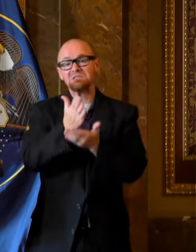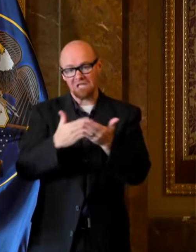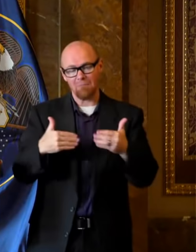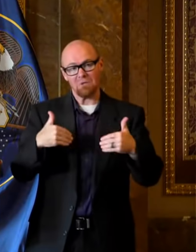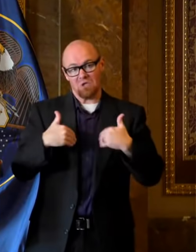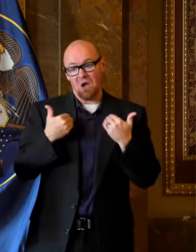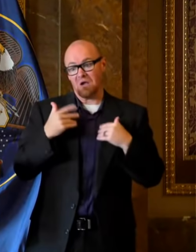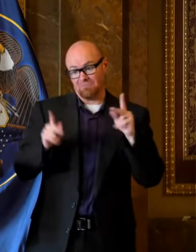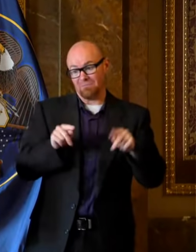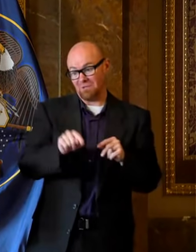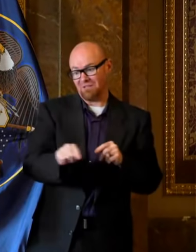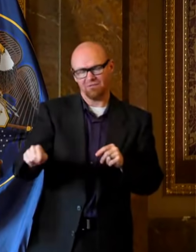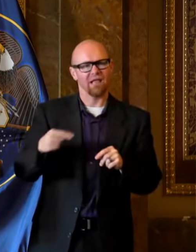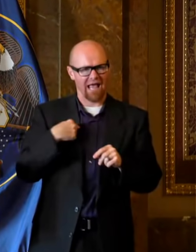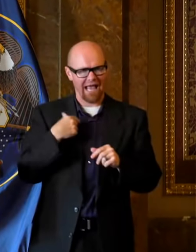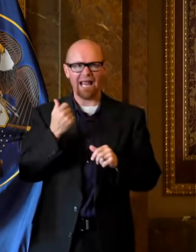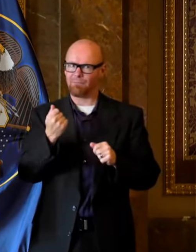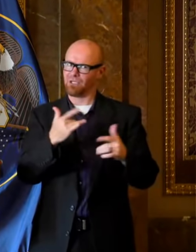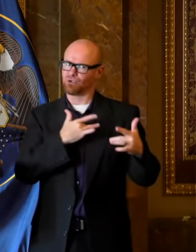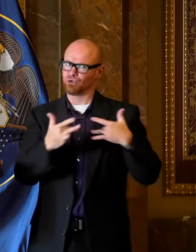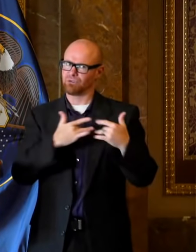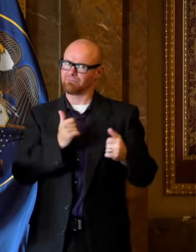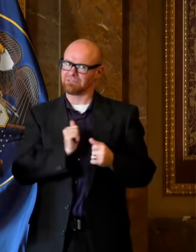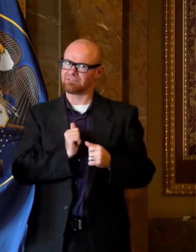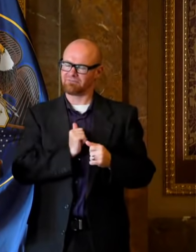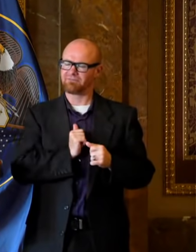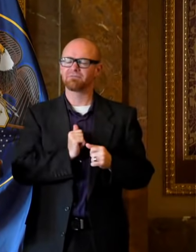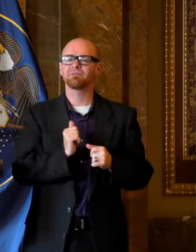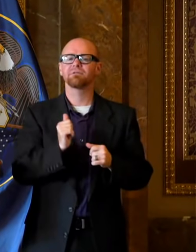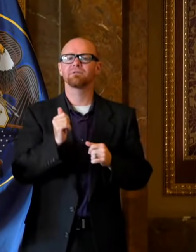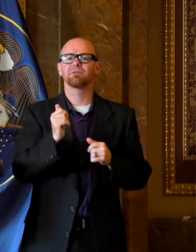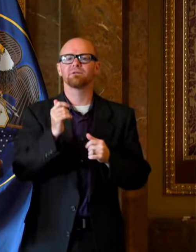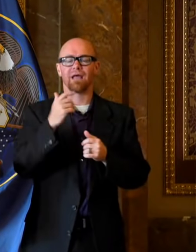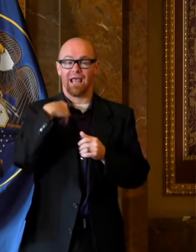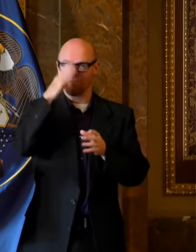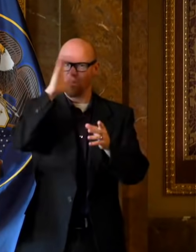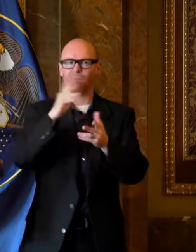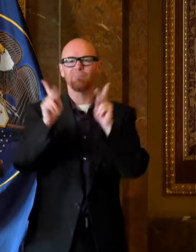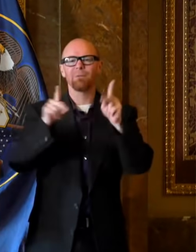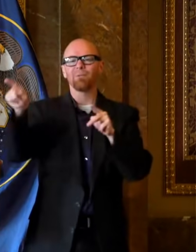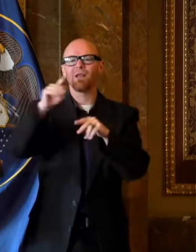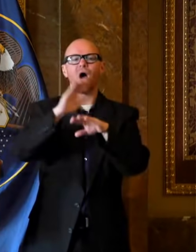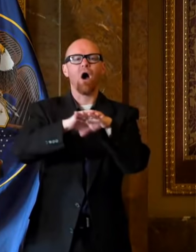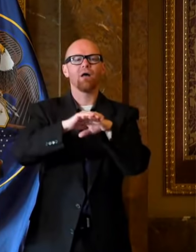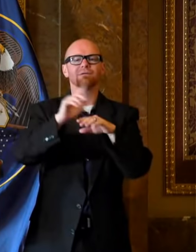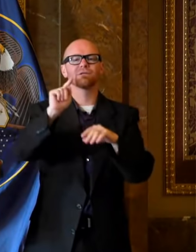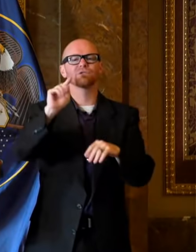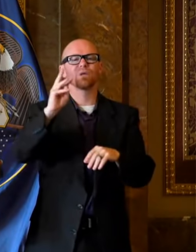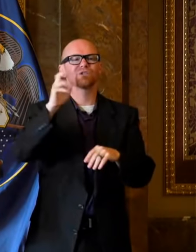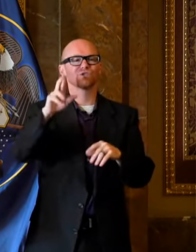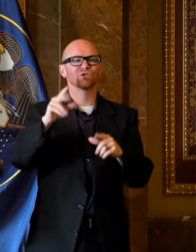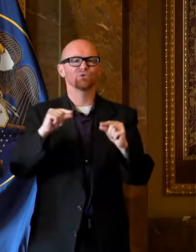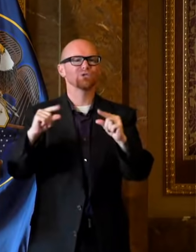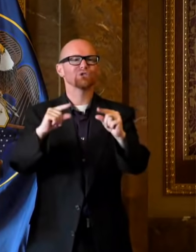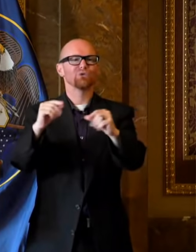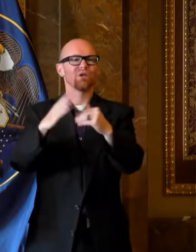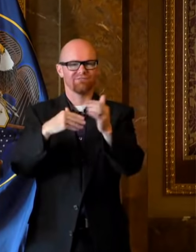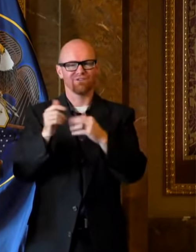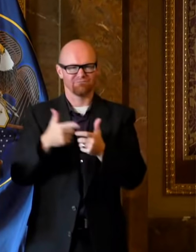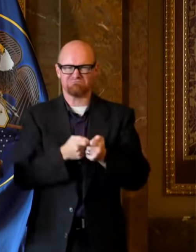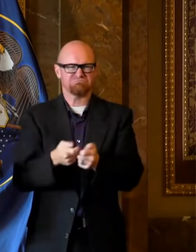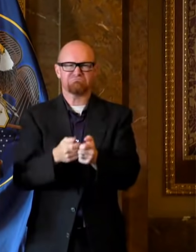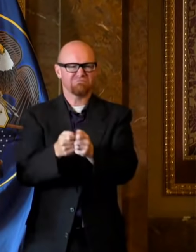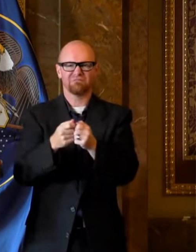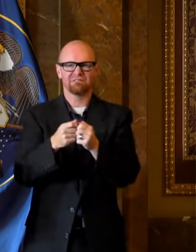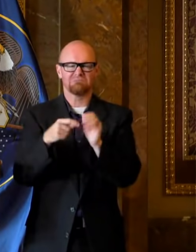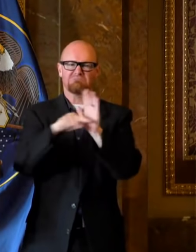do have deep concerns. And despite what a few Twitter warriors say, I have talked to dozens of kindergarten and